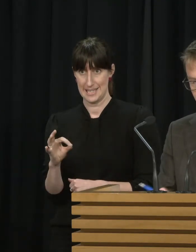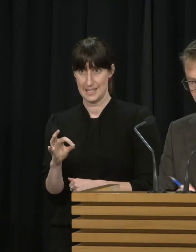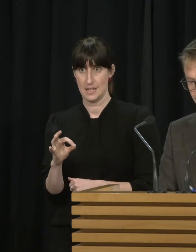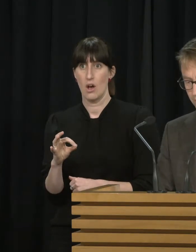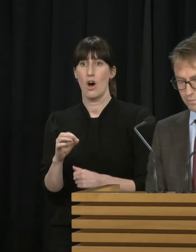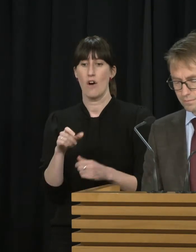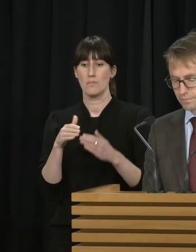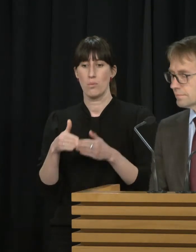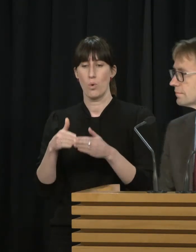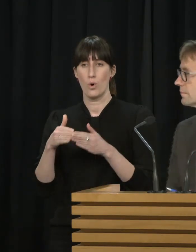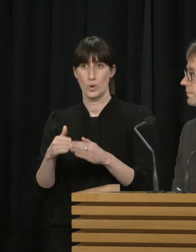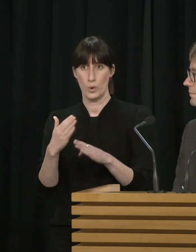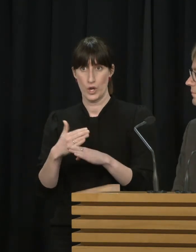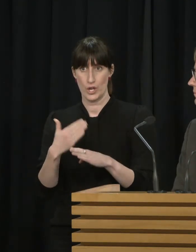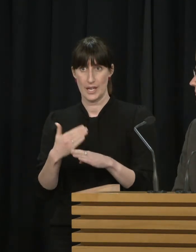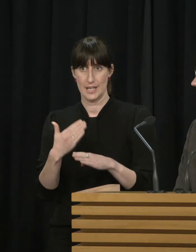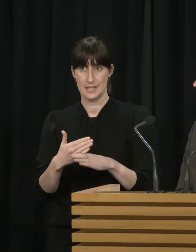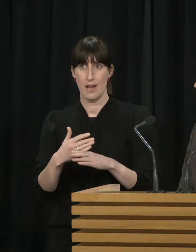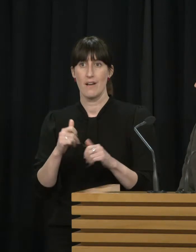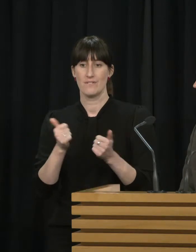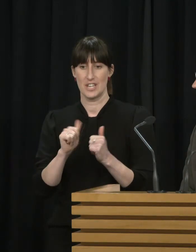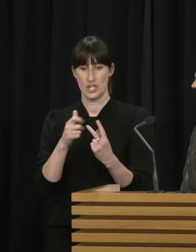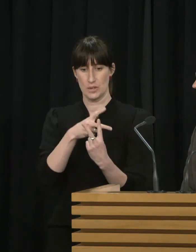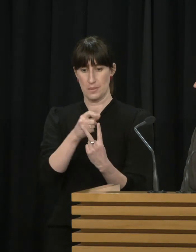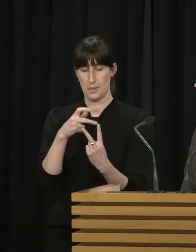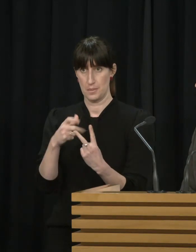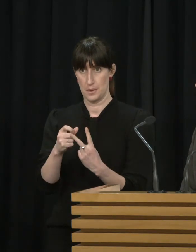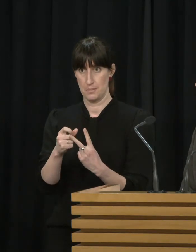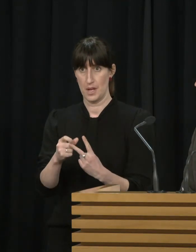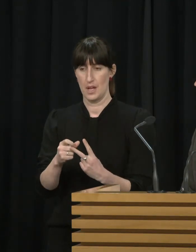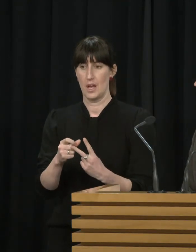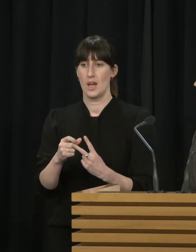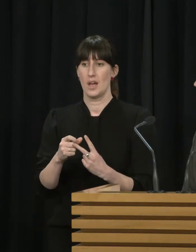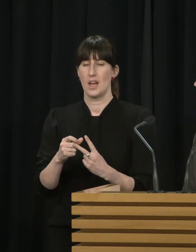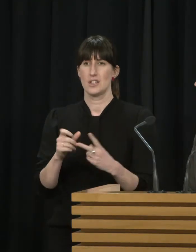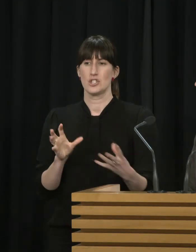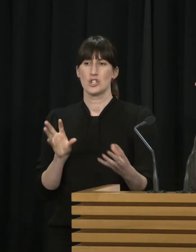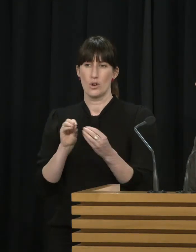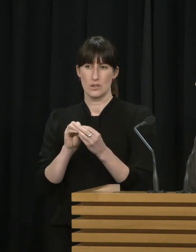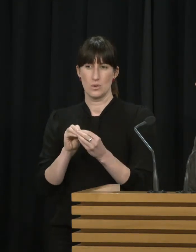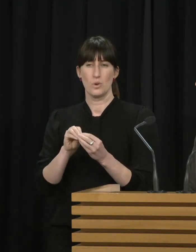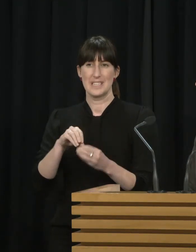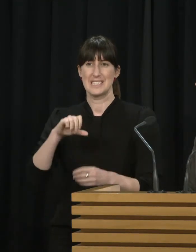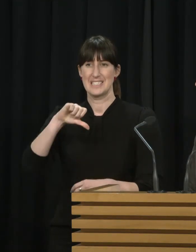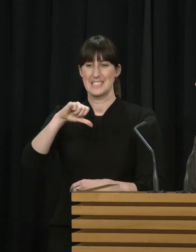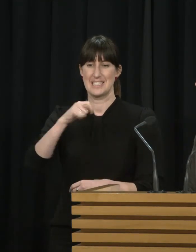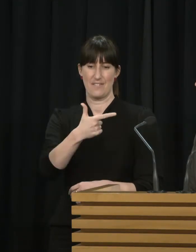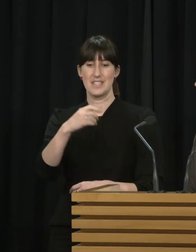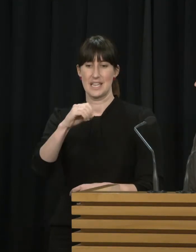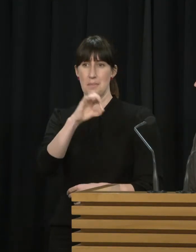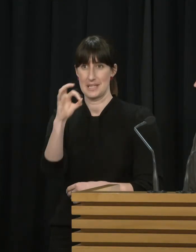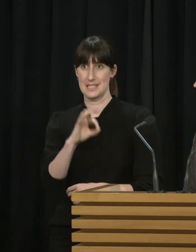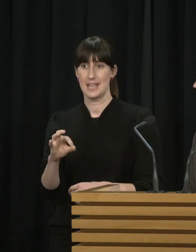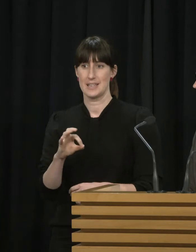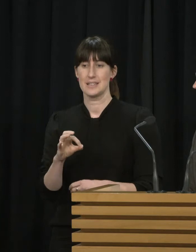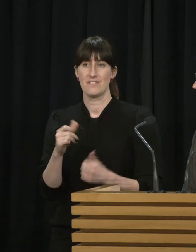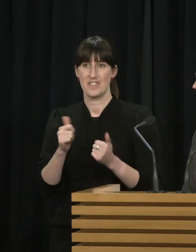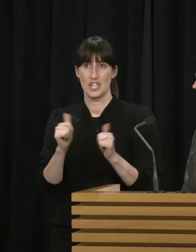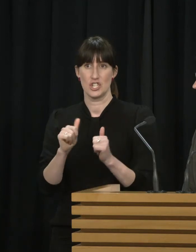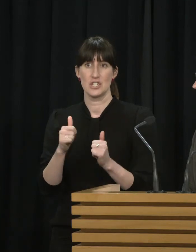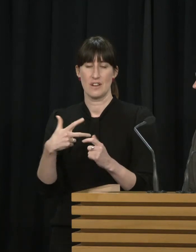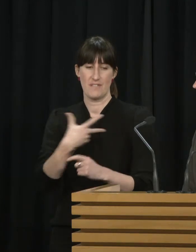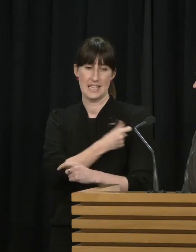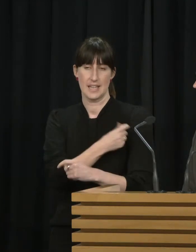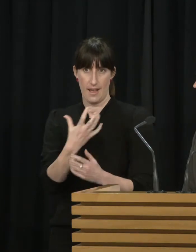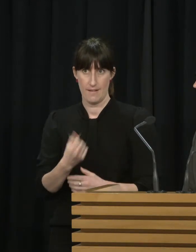doses. 9% have had 1 dose so far, so a combined total of 70%. Across the different ports, I can say that